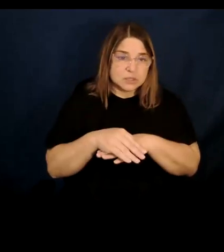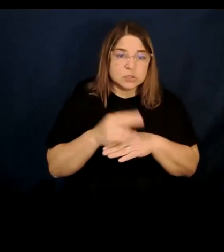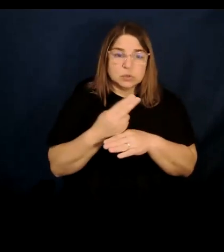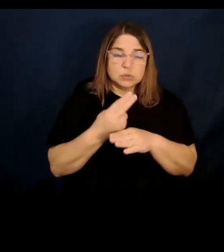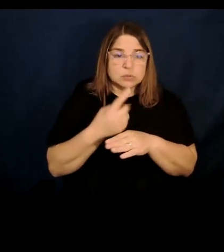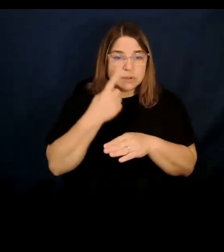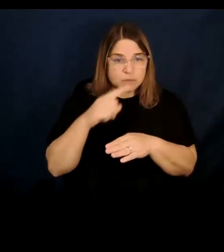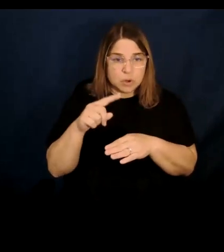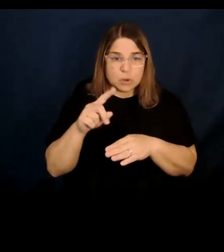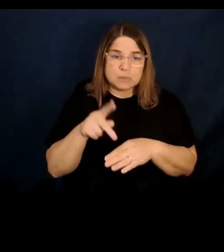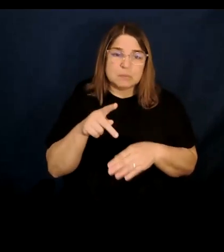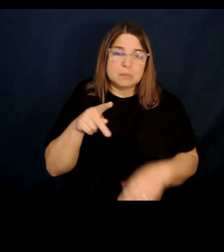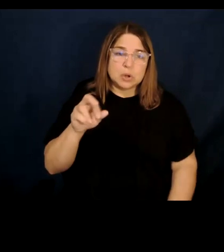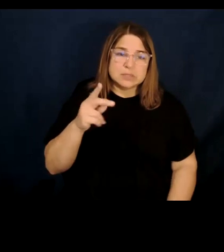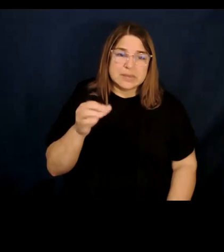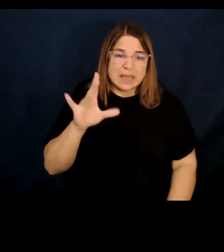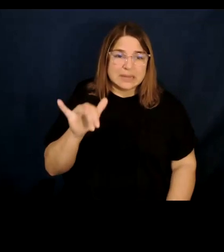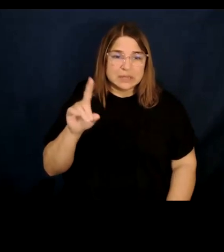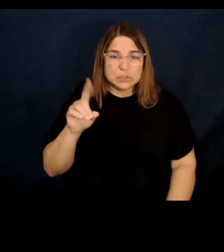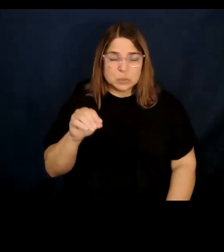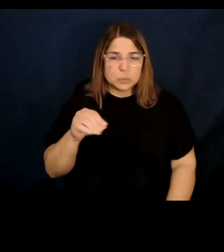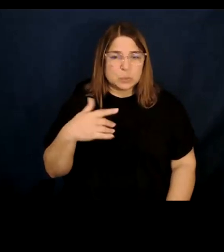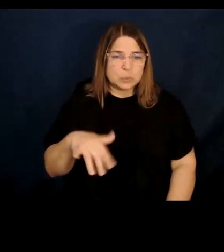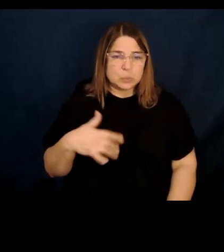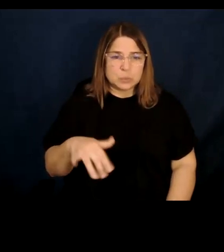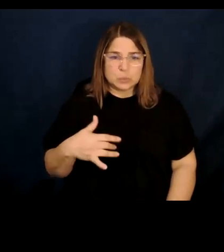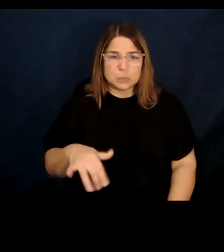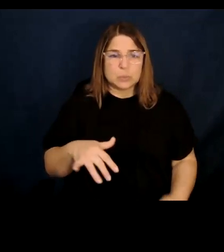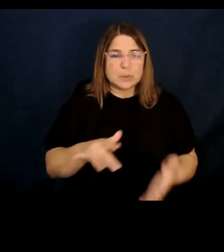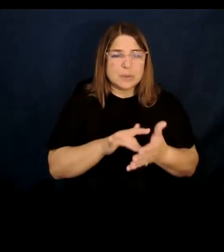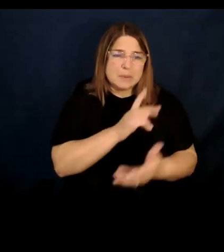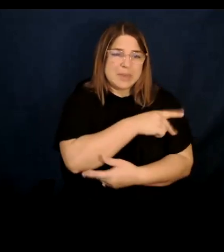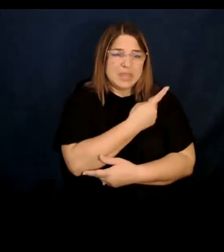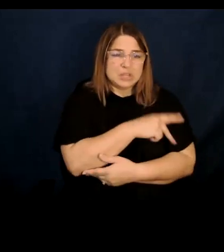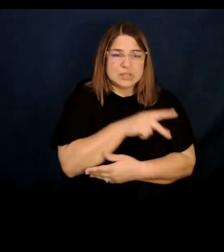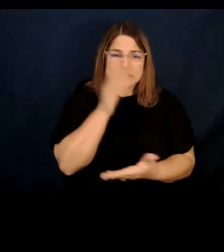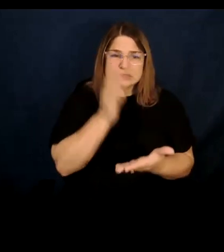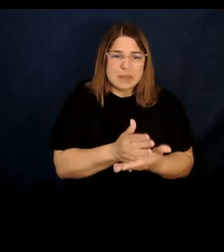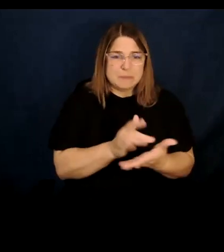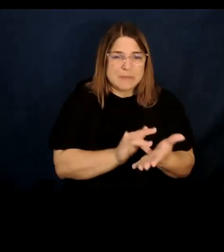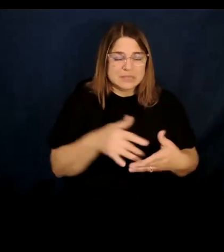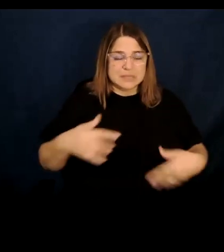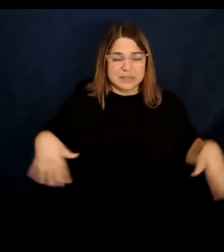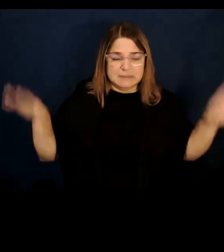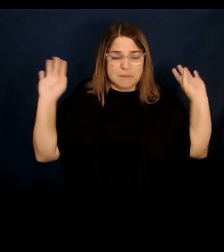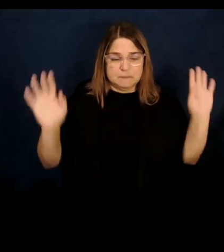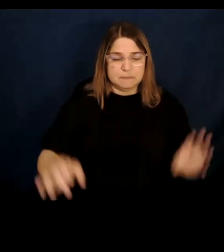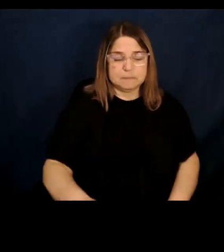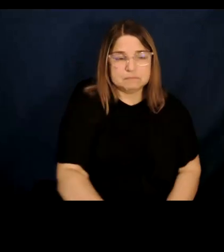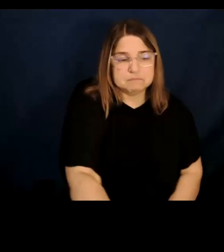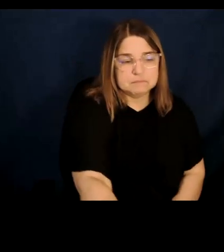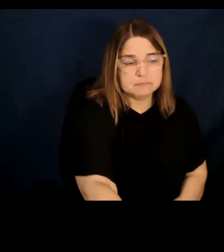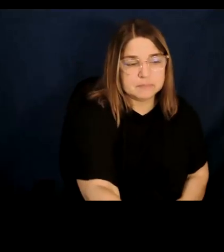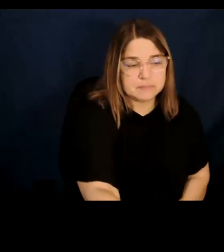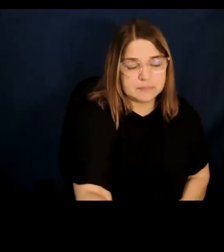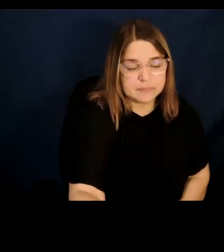personality disorders can be very undesirable. In fact, lead to patients discontinuing the medications and giving up altogether. So in essence, PGS testing